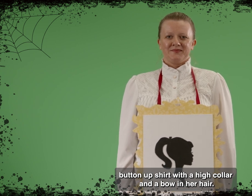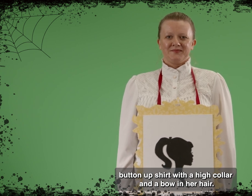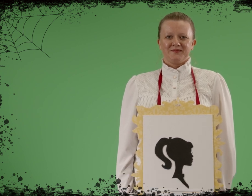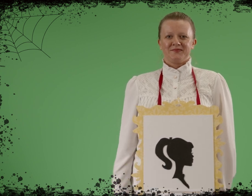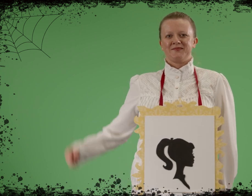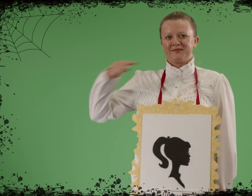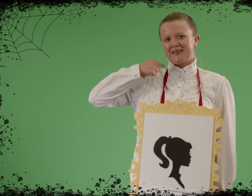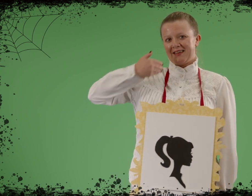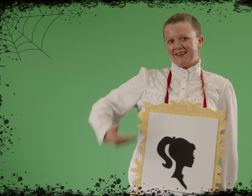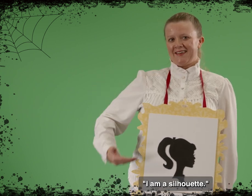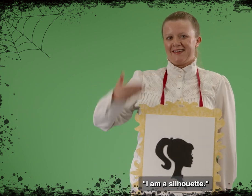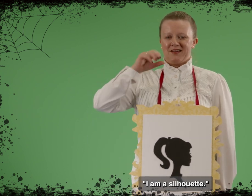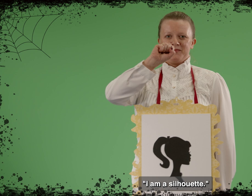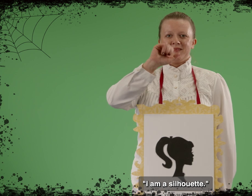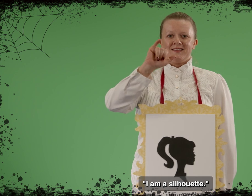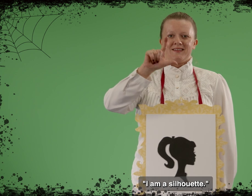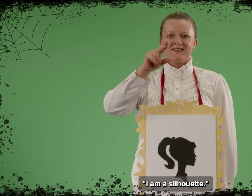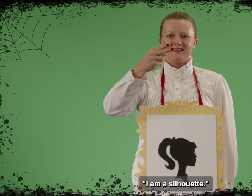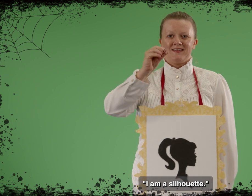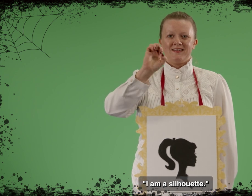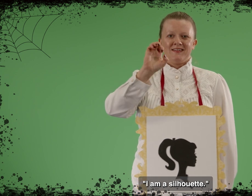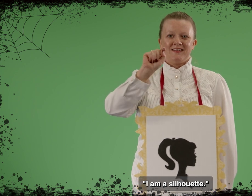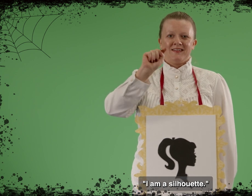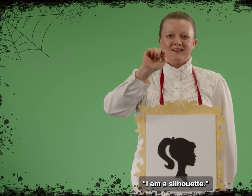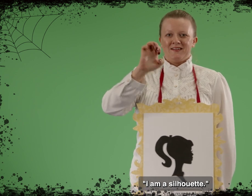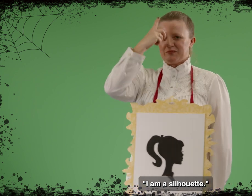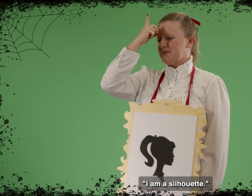hair. I am a silhouette.